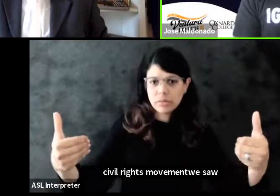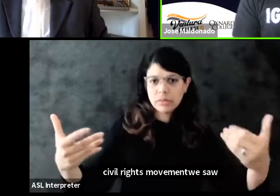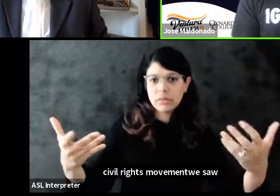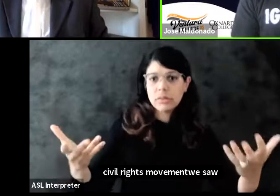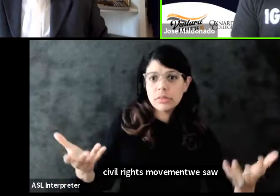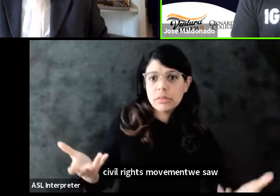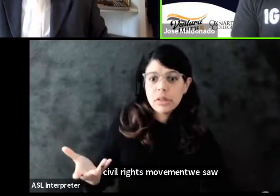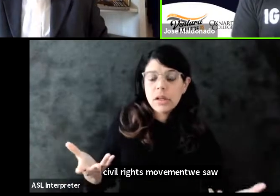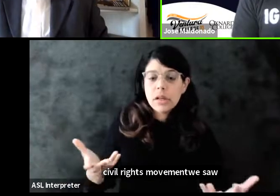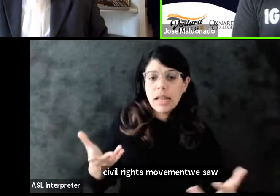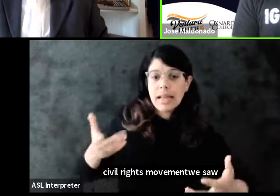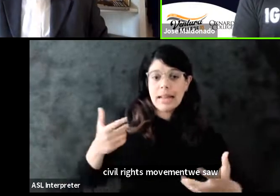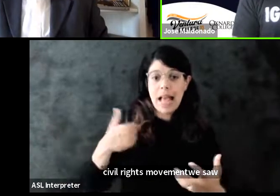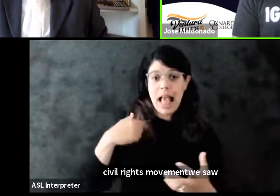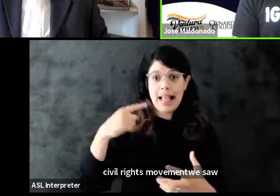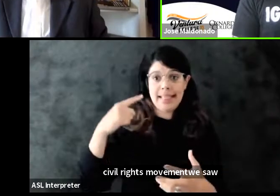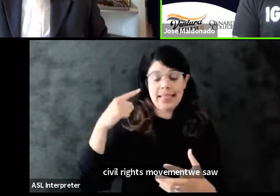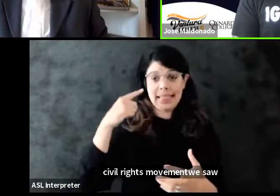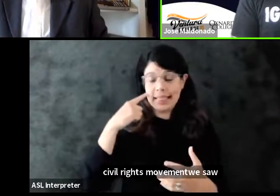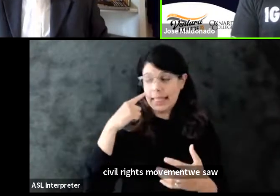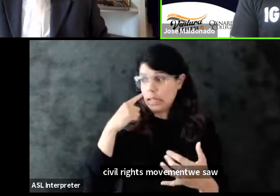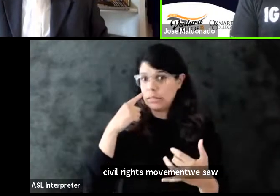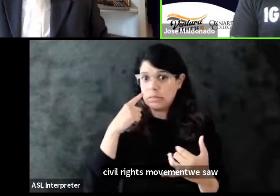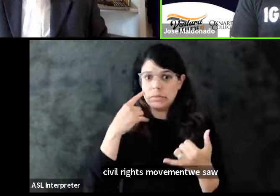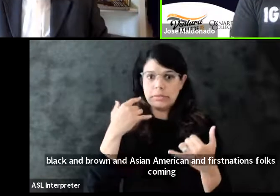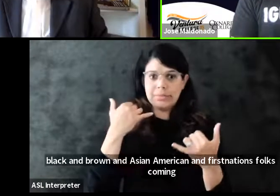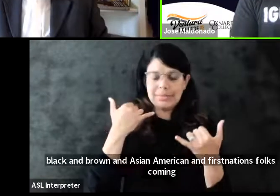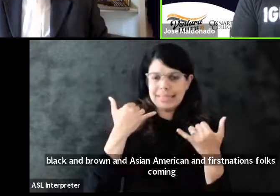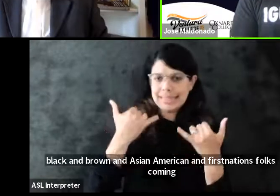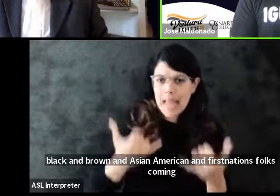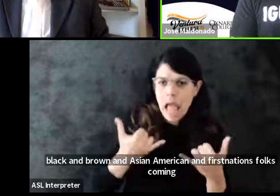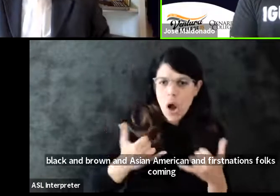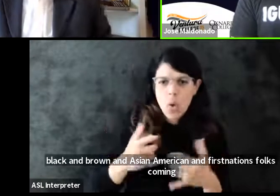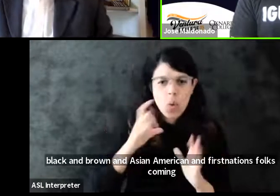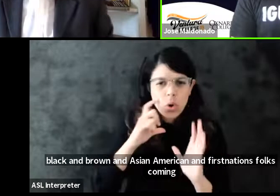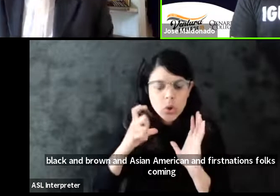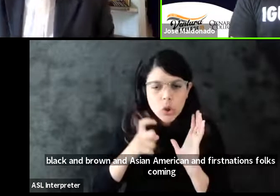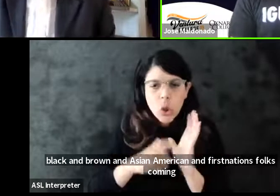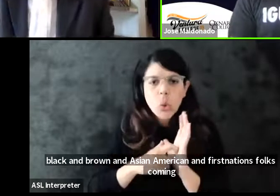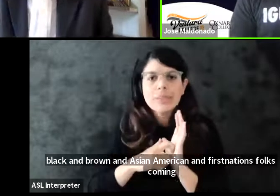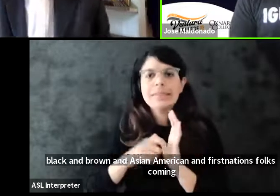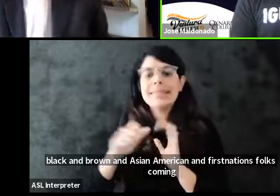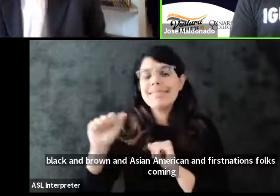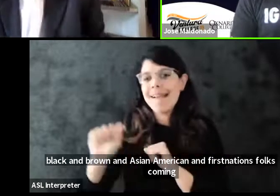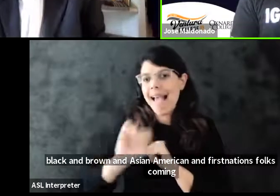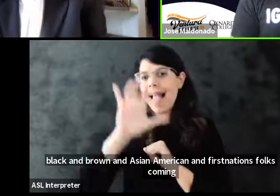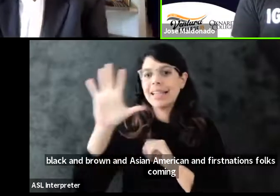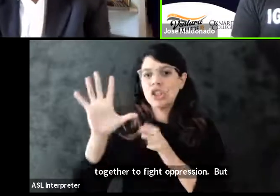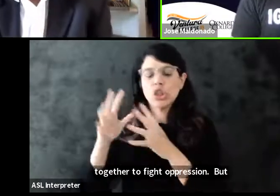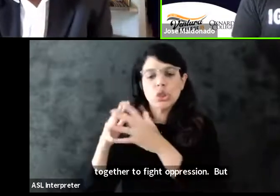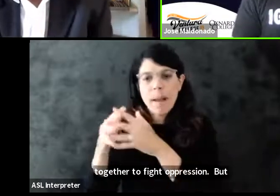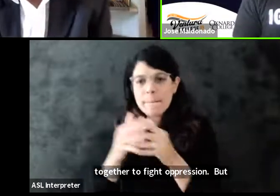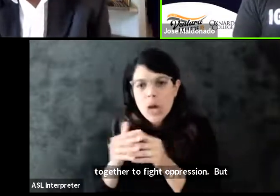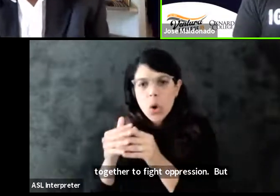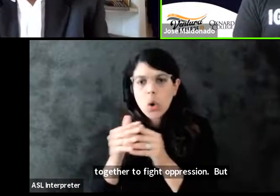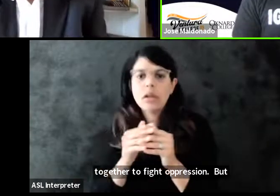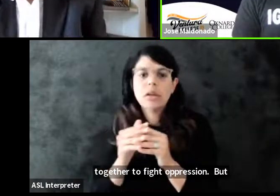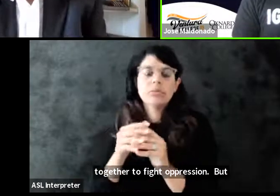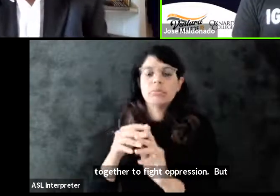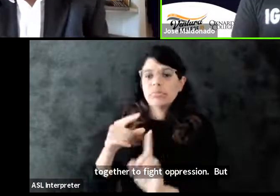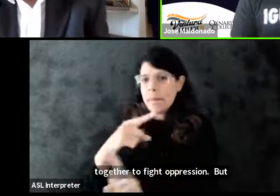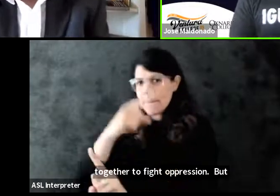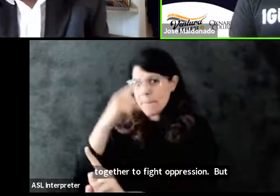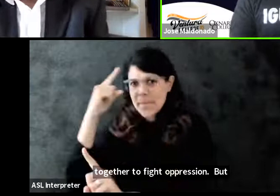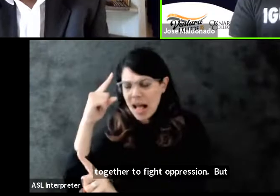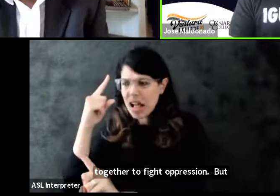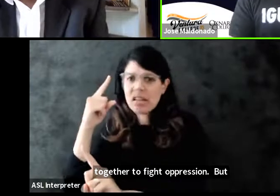coming together to fight oppression, but we're not taught that in schools because the people in power want to give us this idea that we're